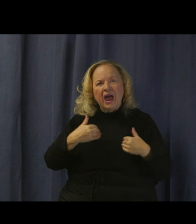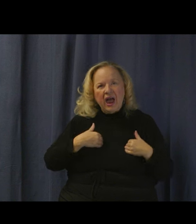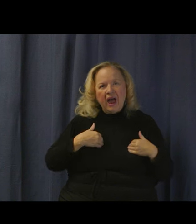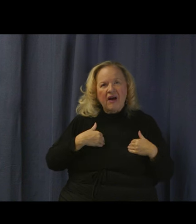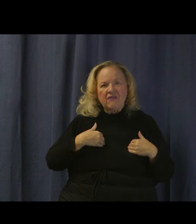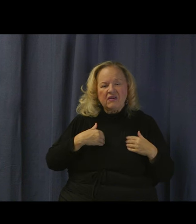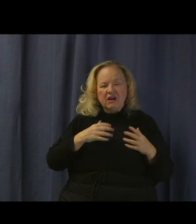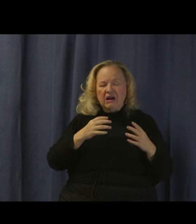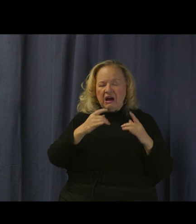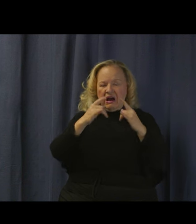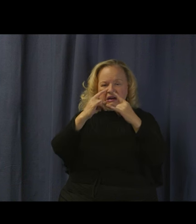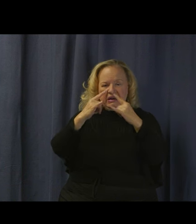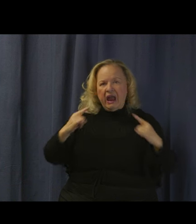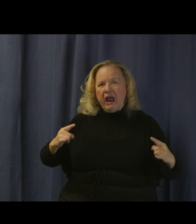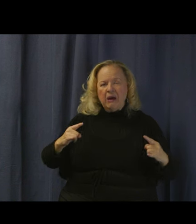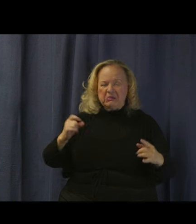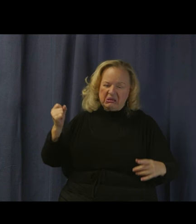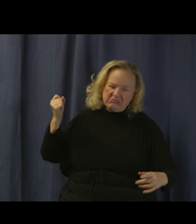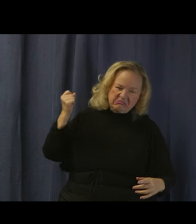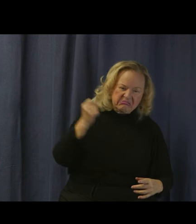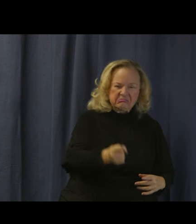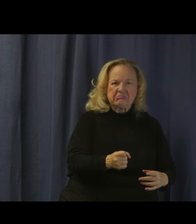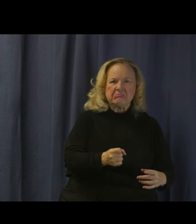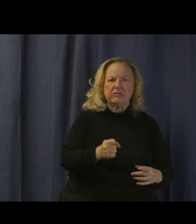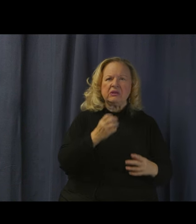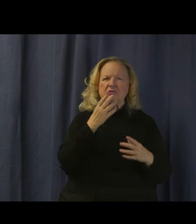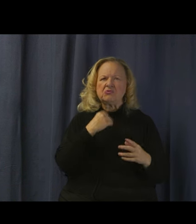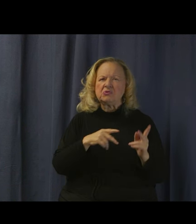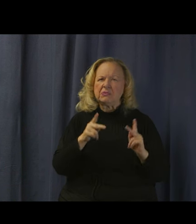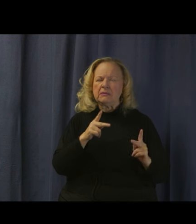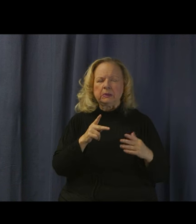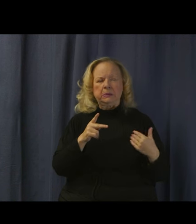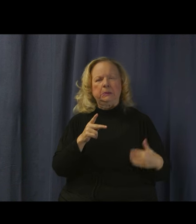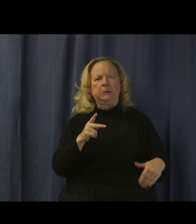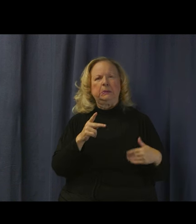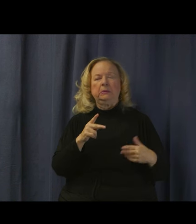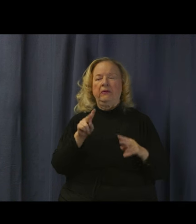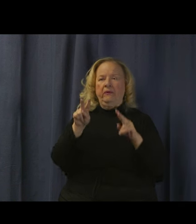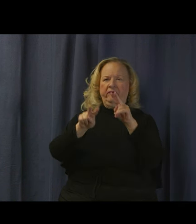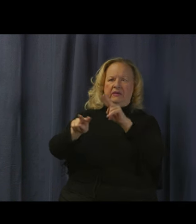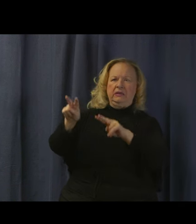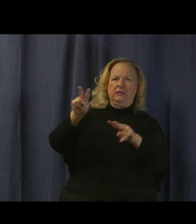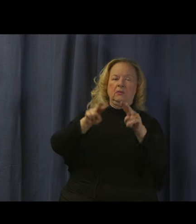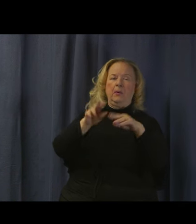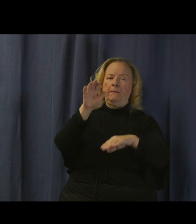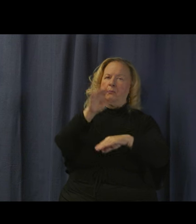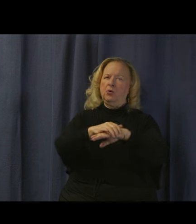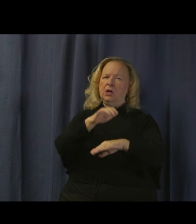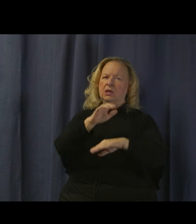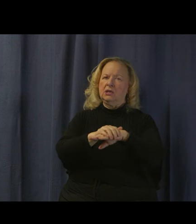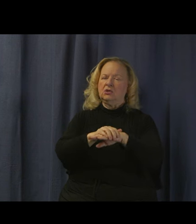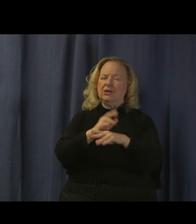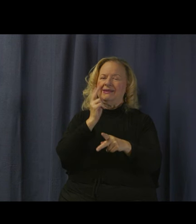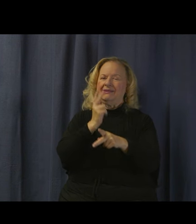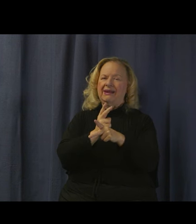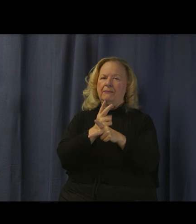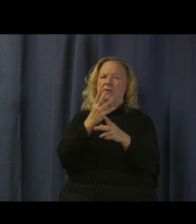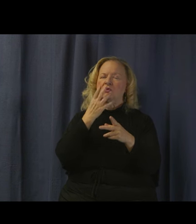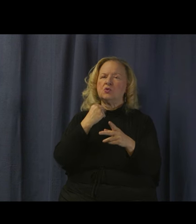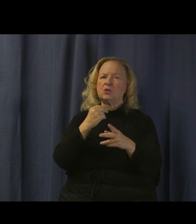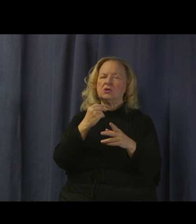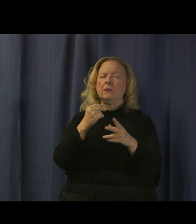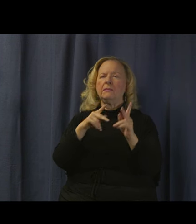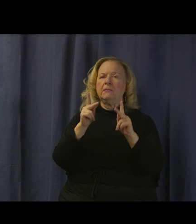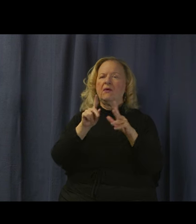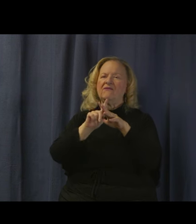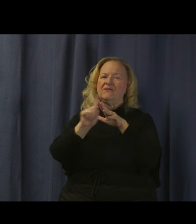And so you're going to visit this place where the British housed all the Jewish people fleeing the Holocaust. But unbeknownst to